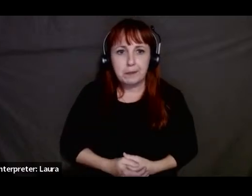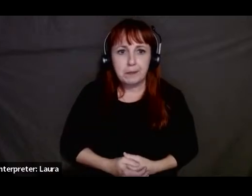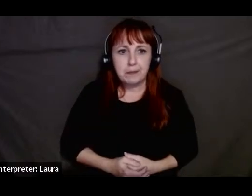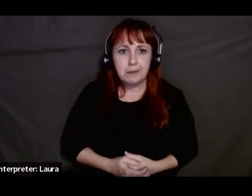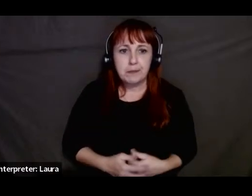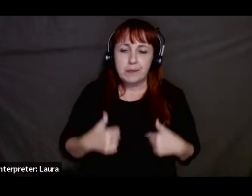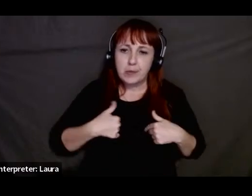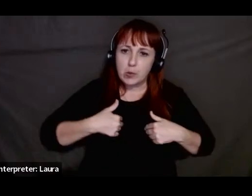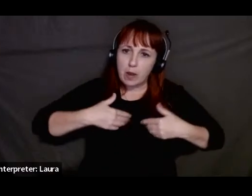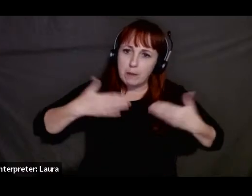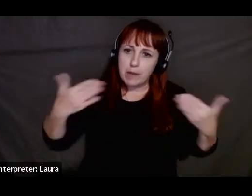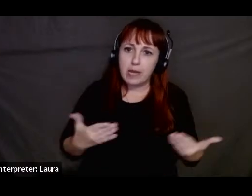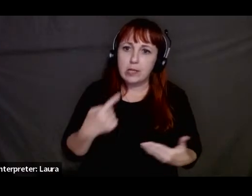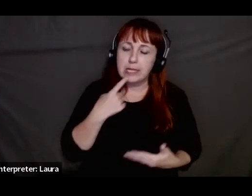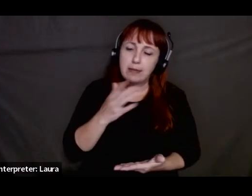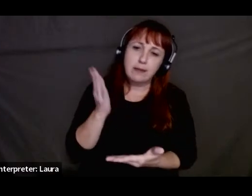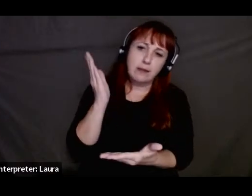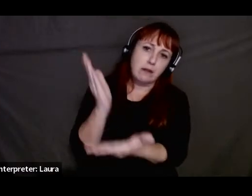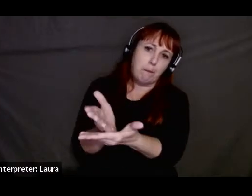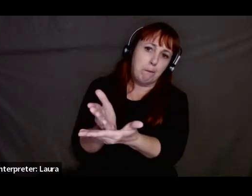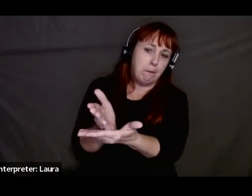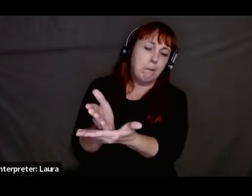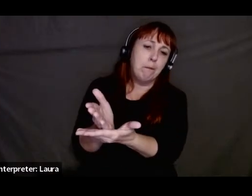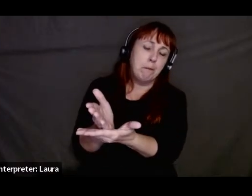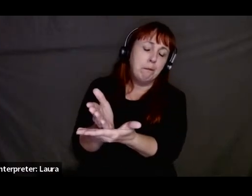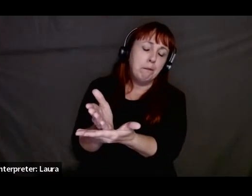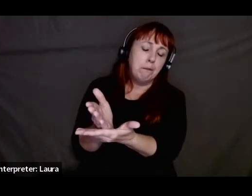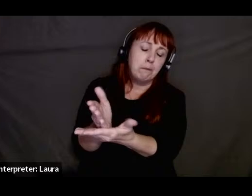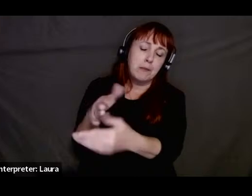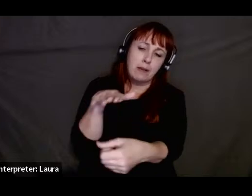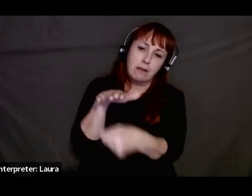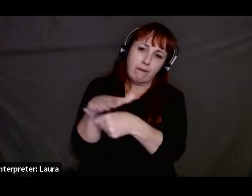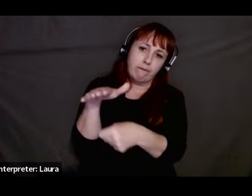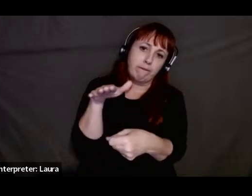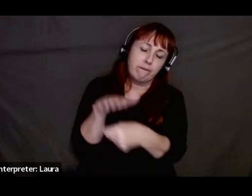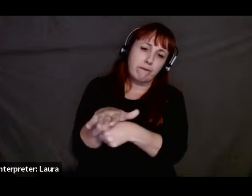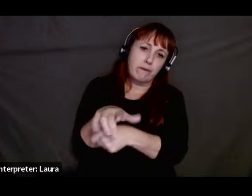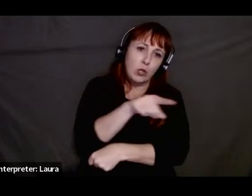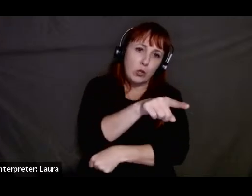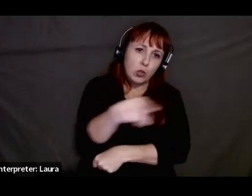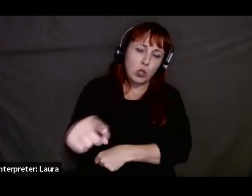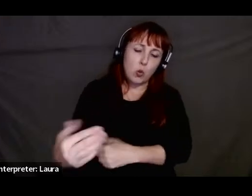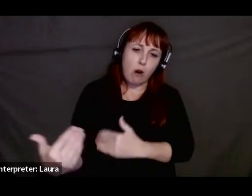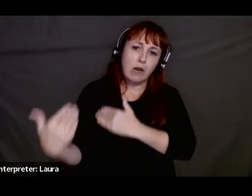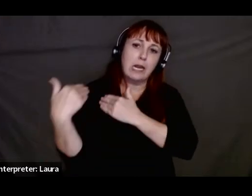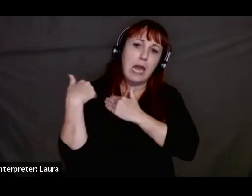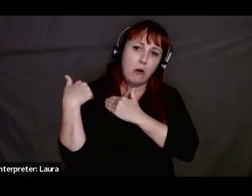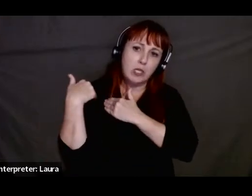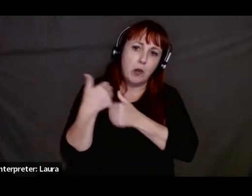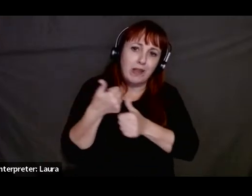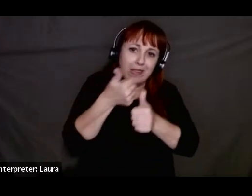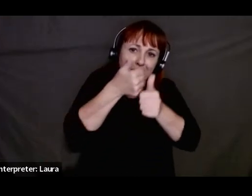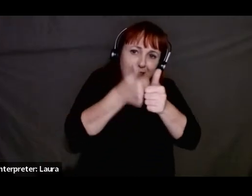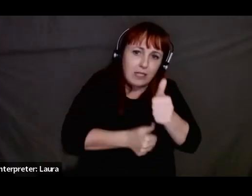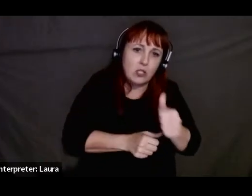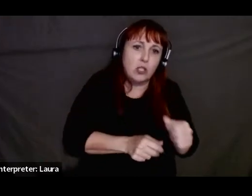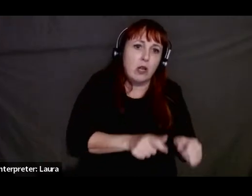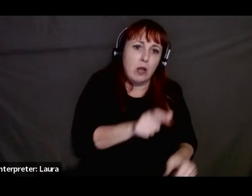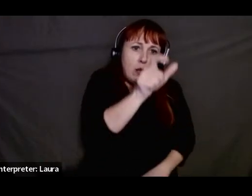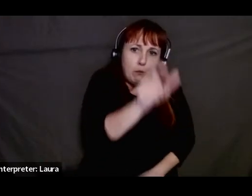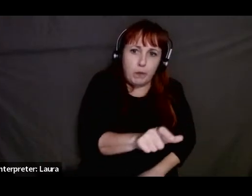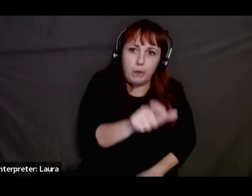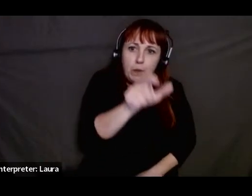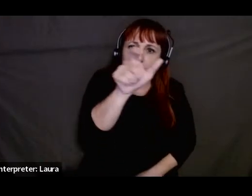Someone just here says, stop it already. Because you are accountable. Each individual is